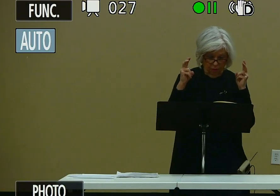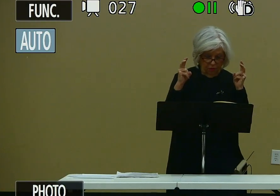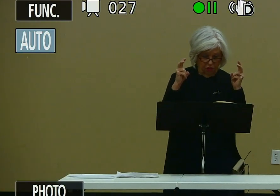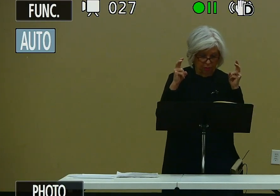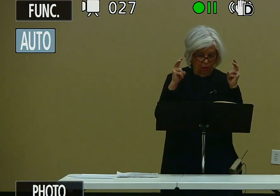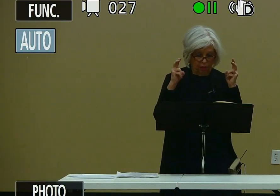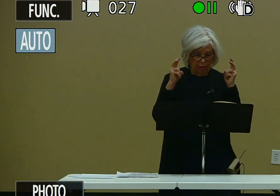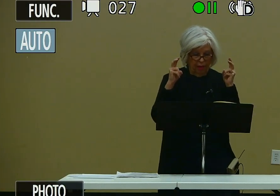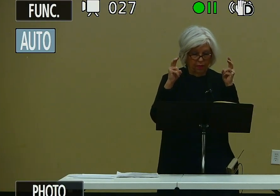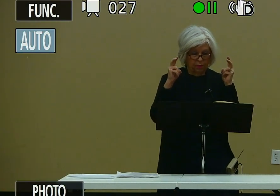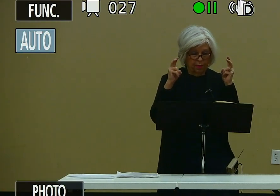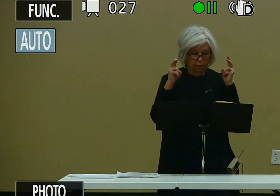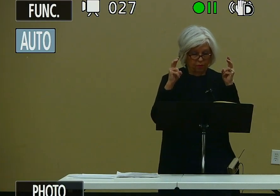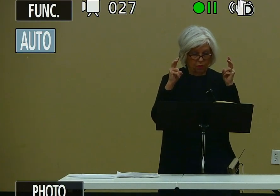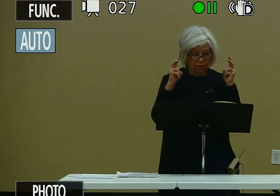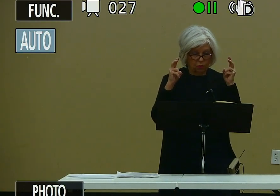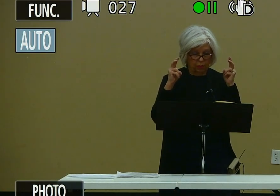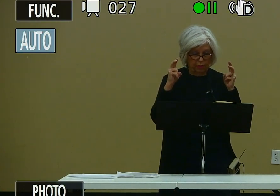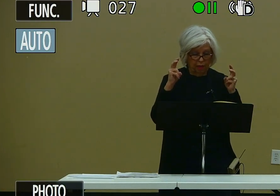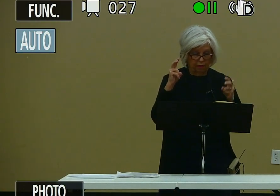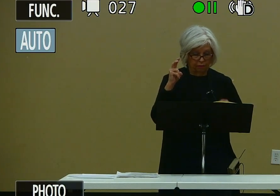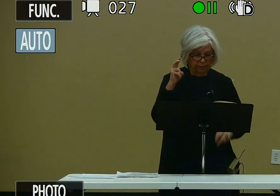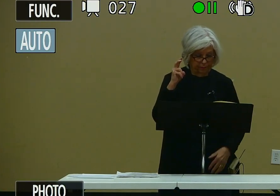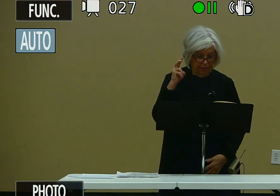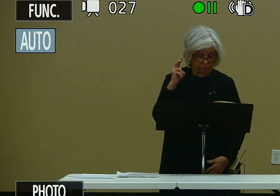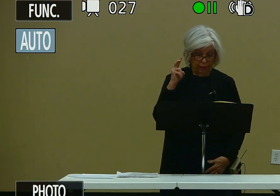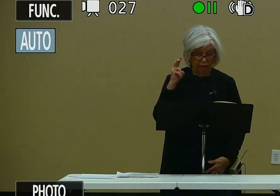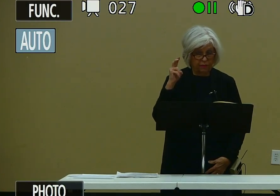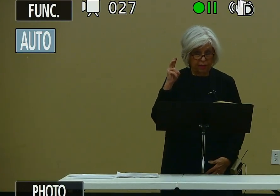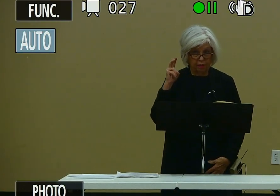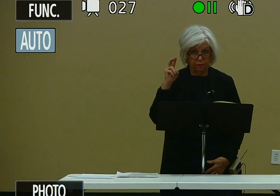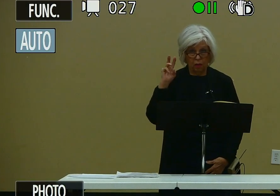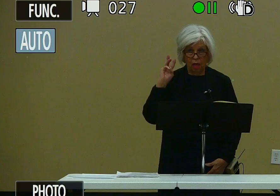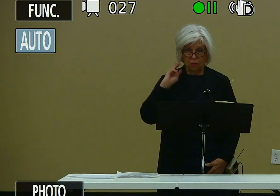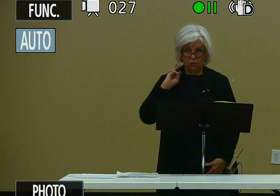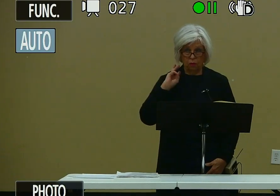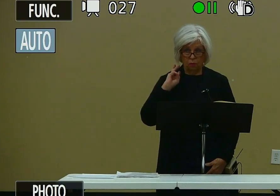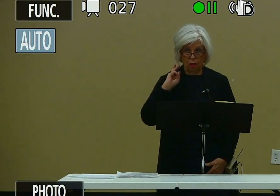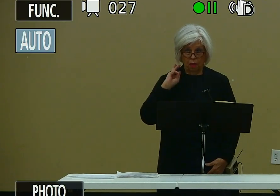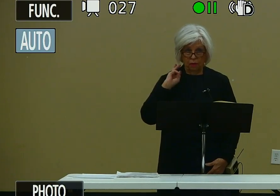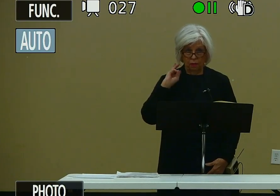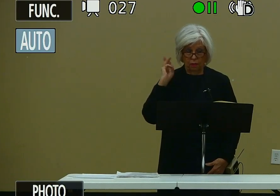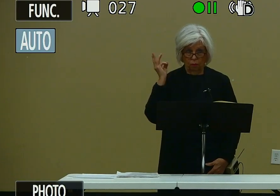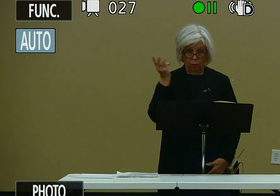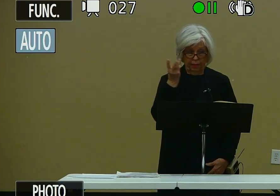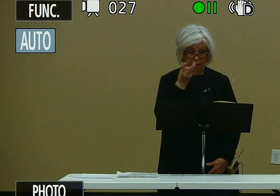quotation mark. And then the memory verse is we love him. So we